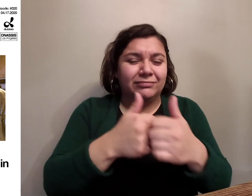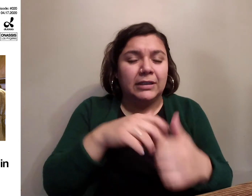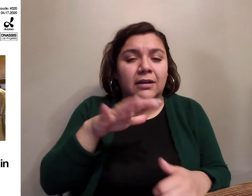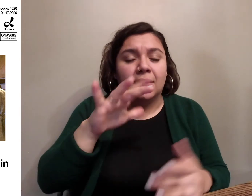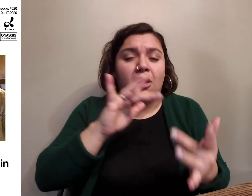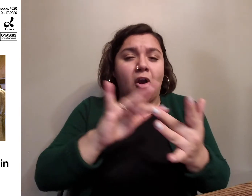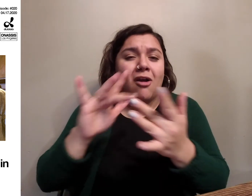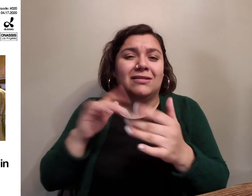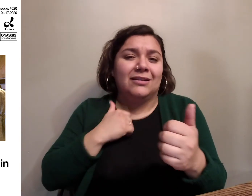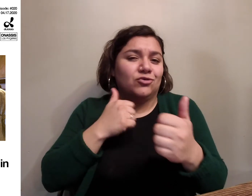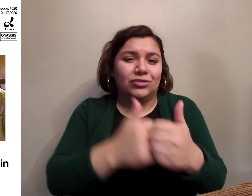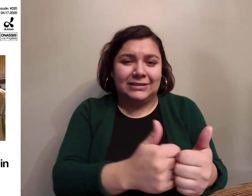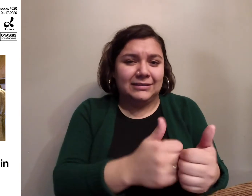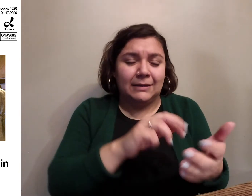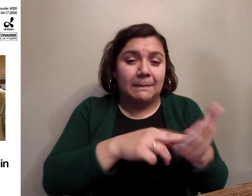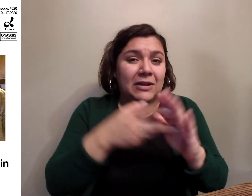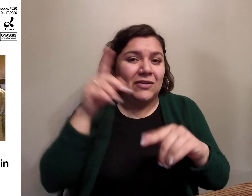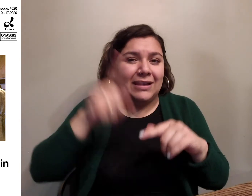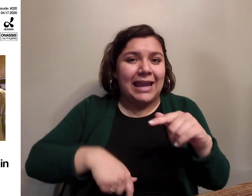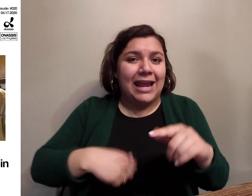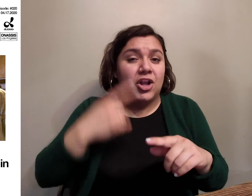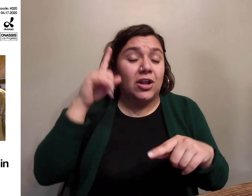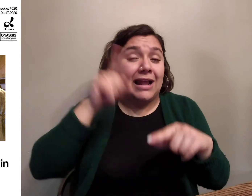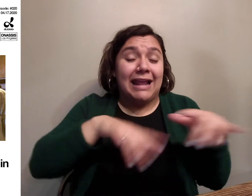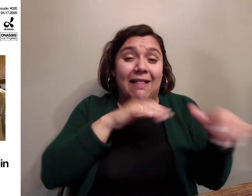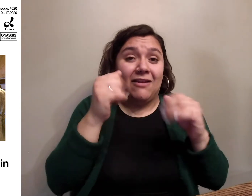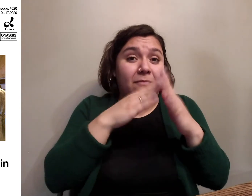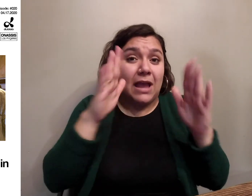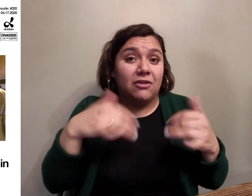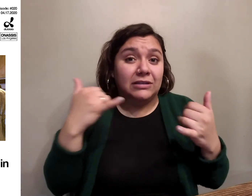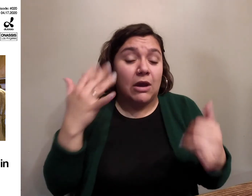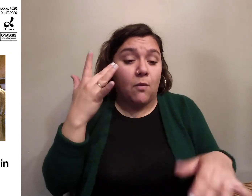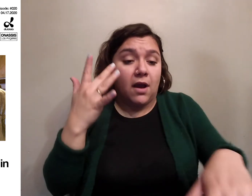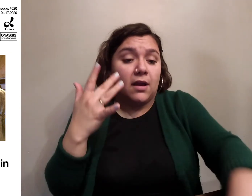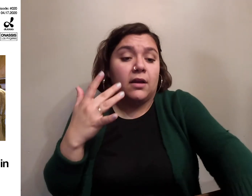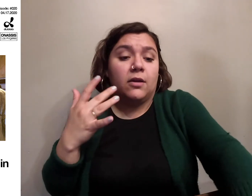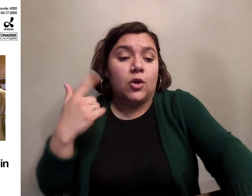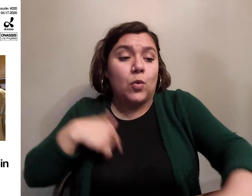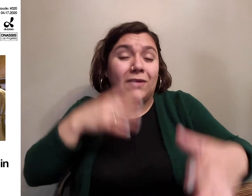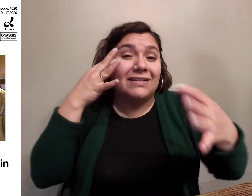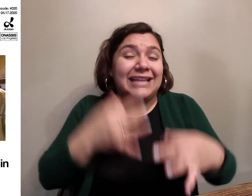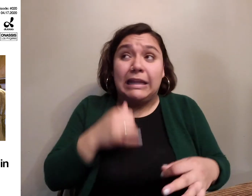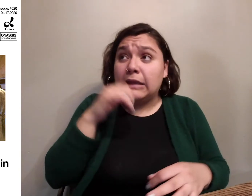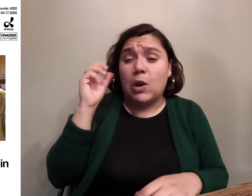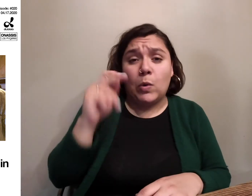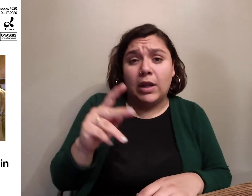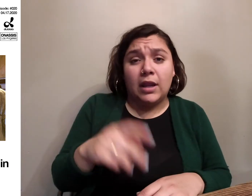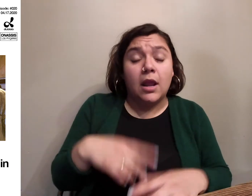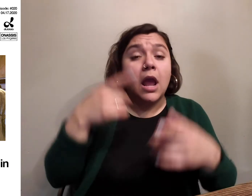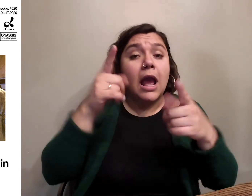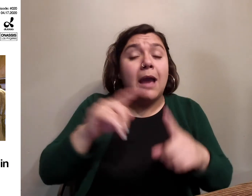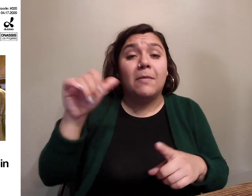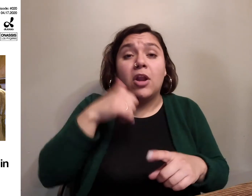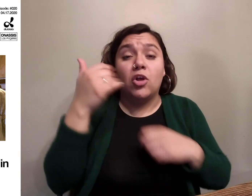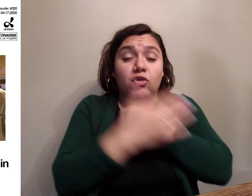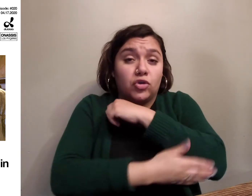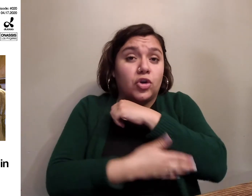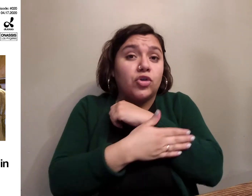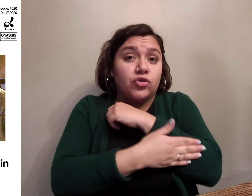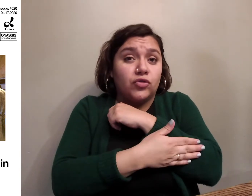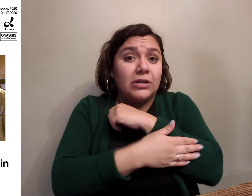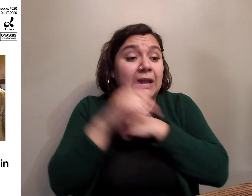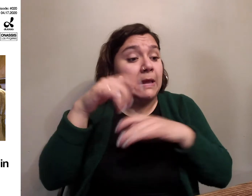you can't take me out of my house now because we have decided that's not okay. But in other countries, that was possible. And although that